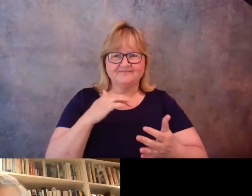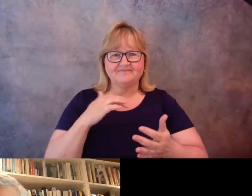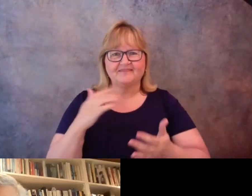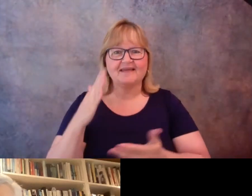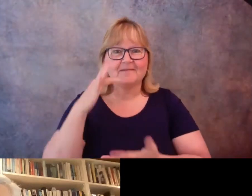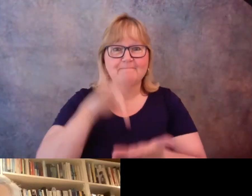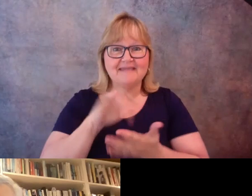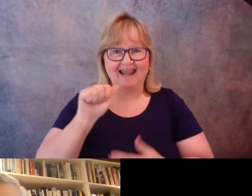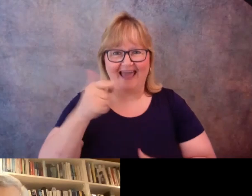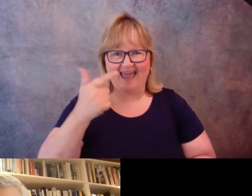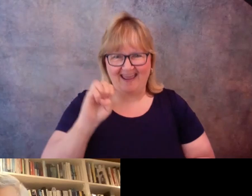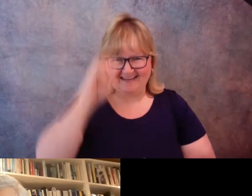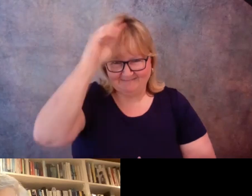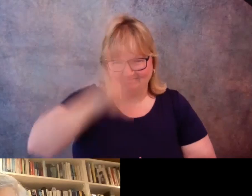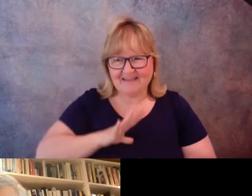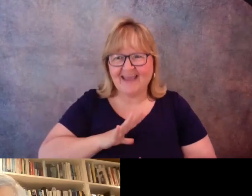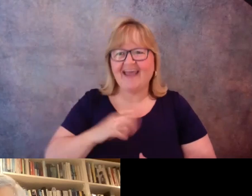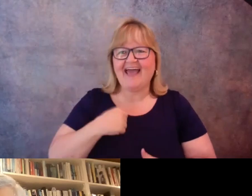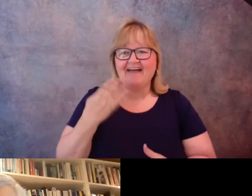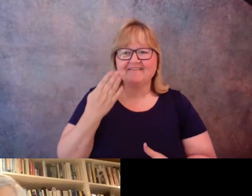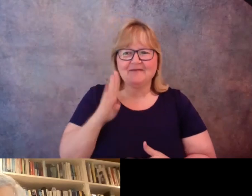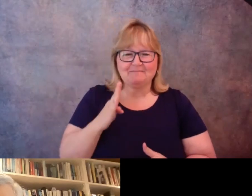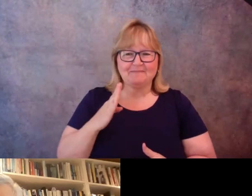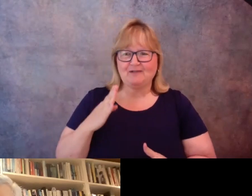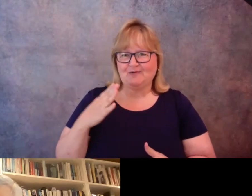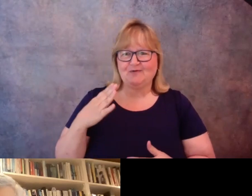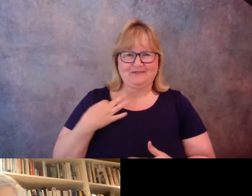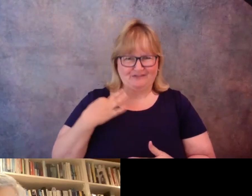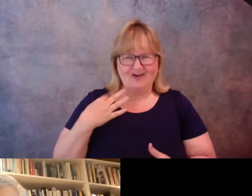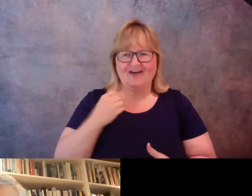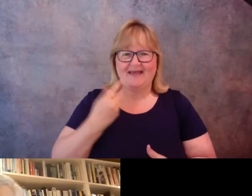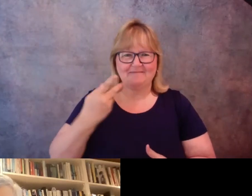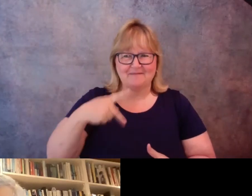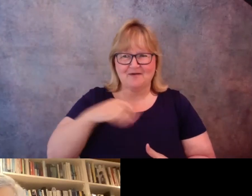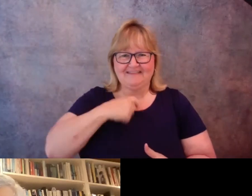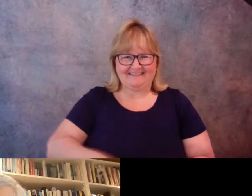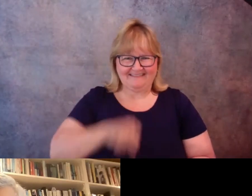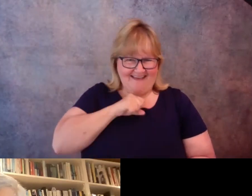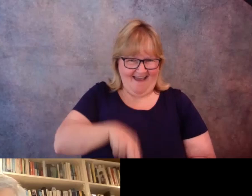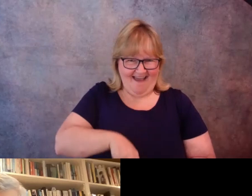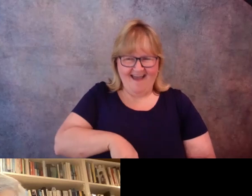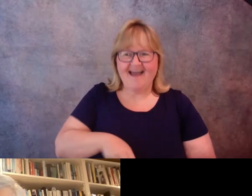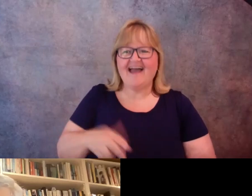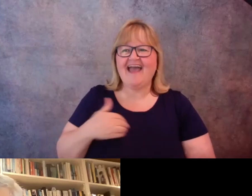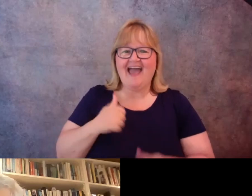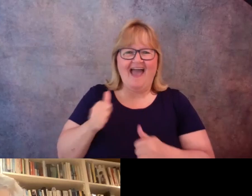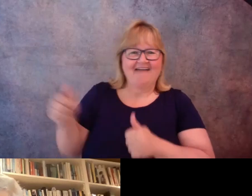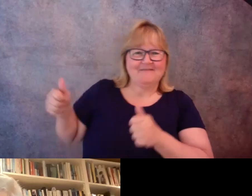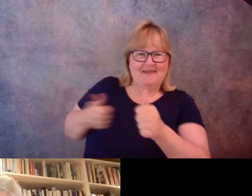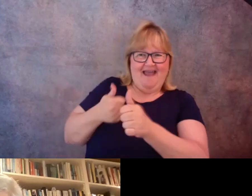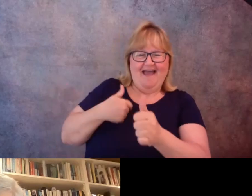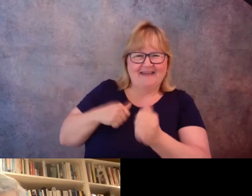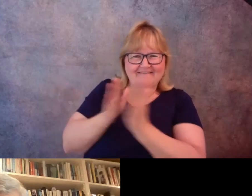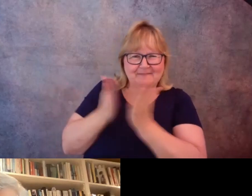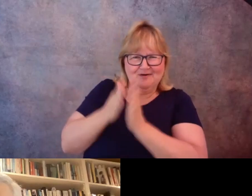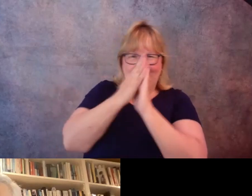purple tie. Behind me, there's a lot of books on literature. Don't be fooled, they're my wife's books. I'm not a literary person